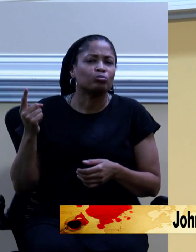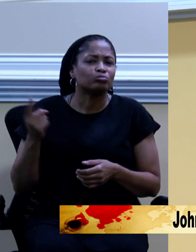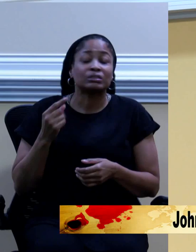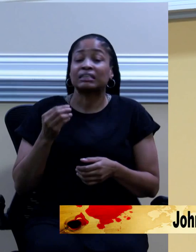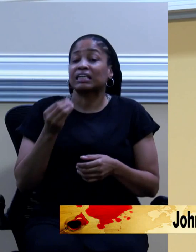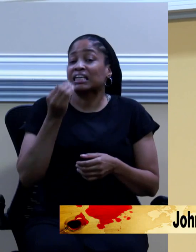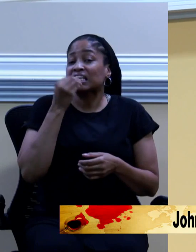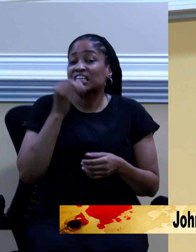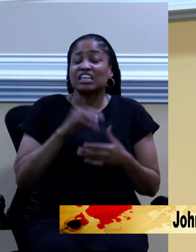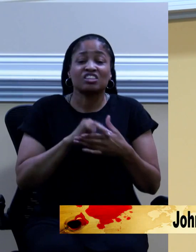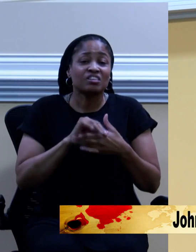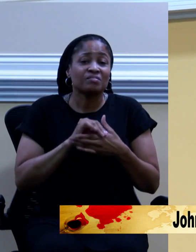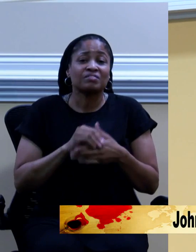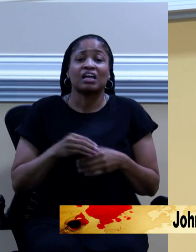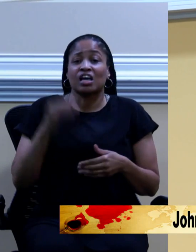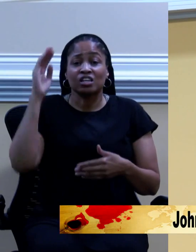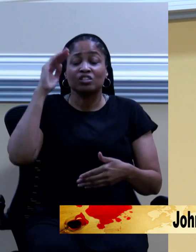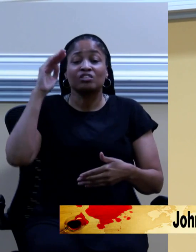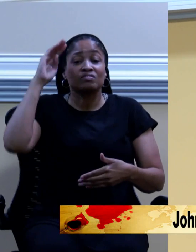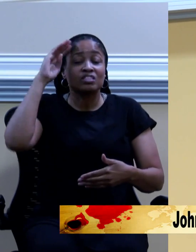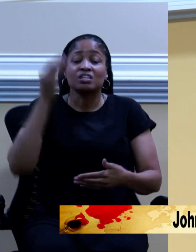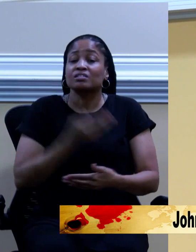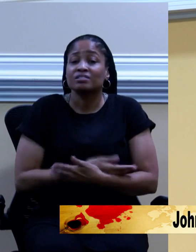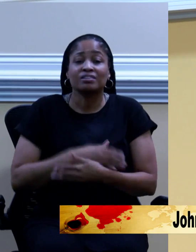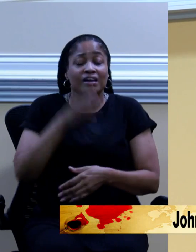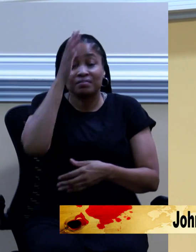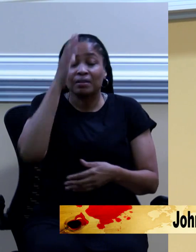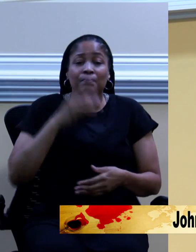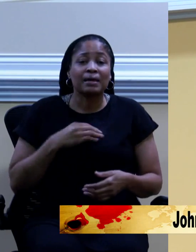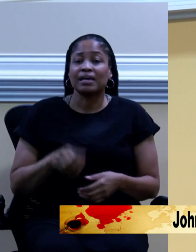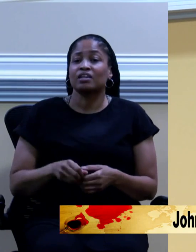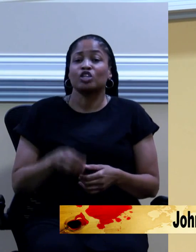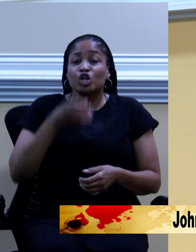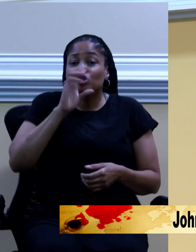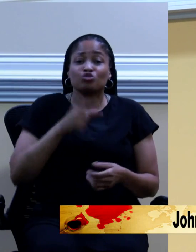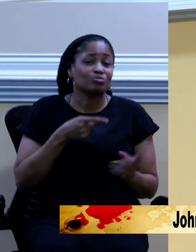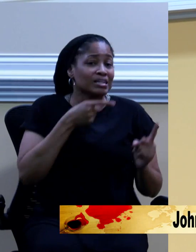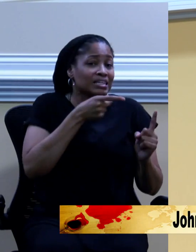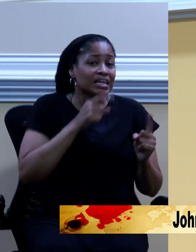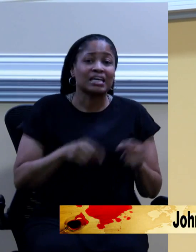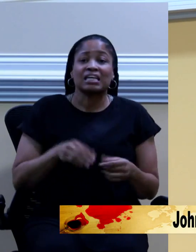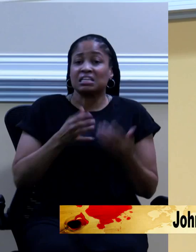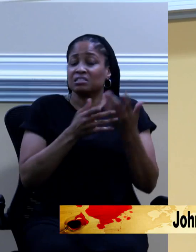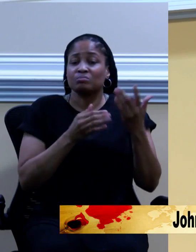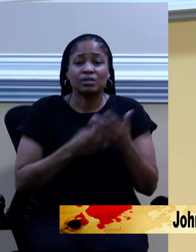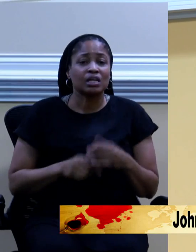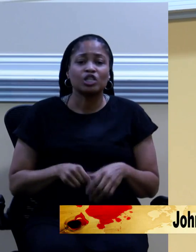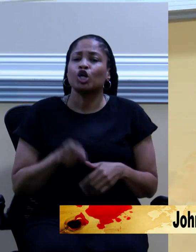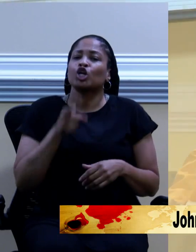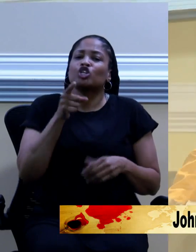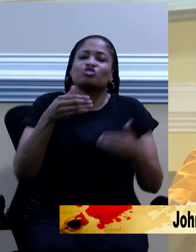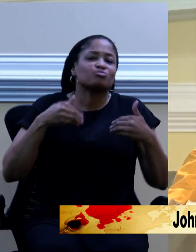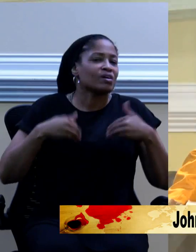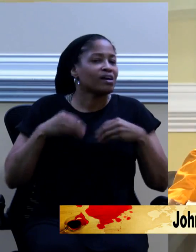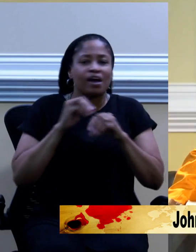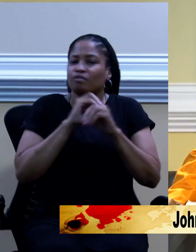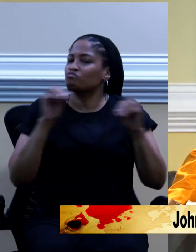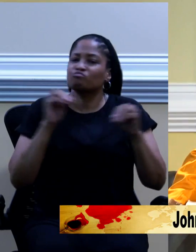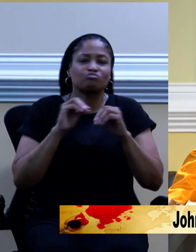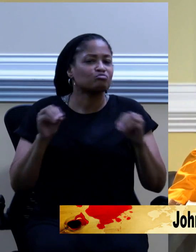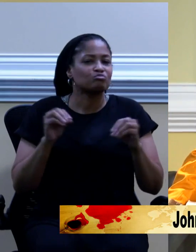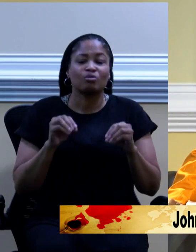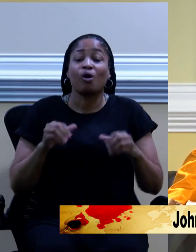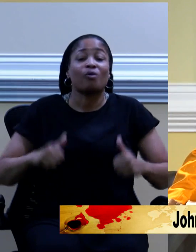Man and drink his blood, you have no life in you. Wait a minute. But it's getting serious, ain't it? So